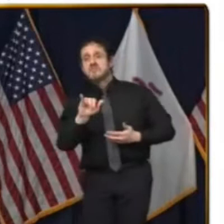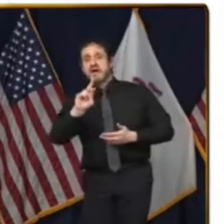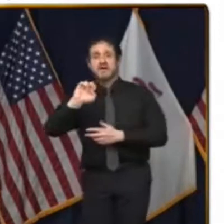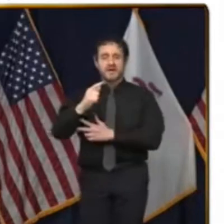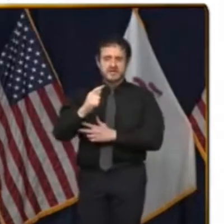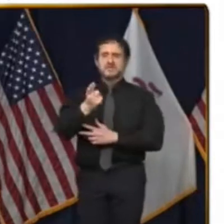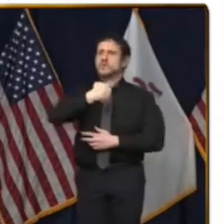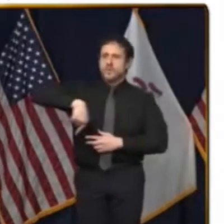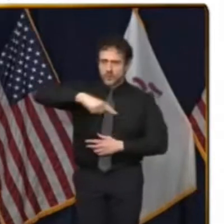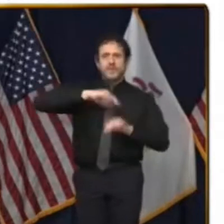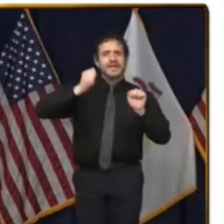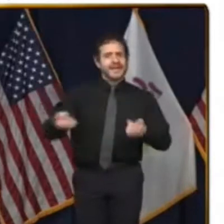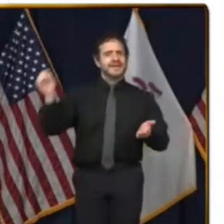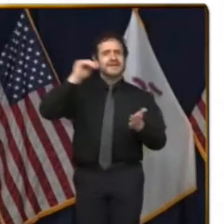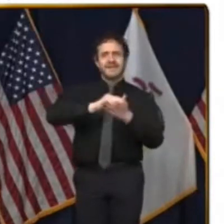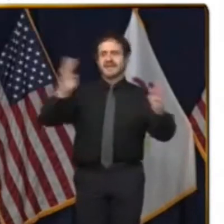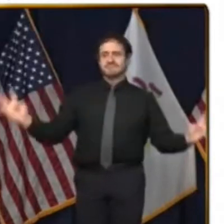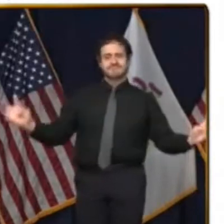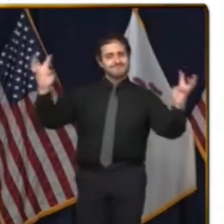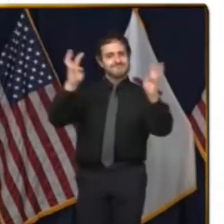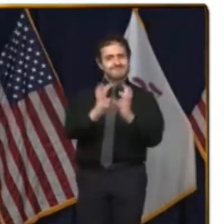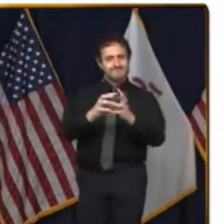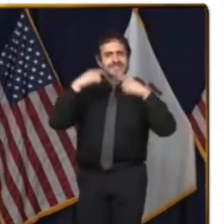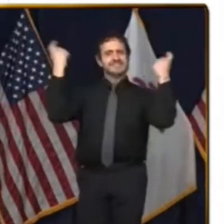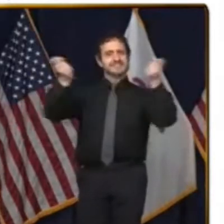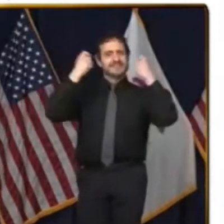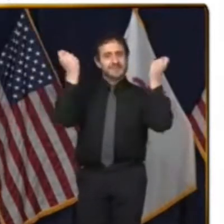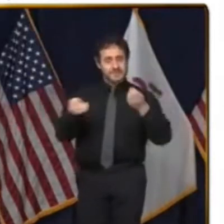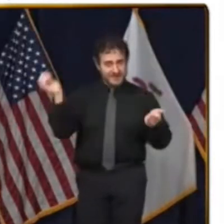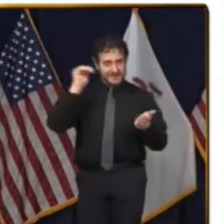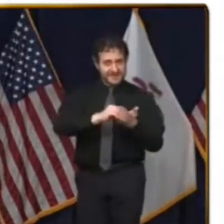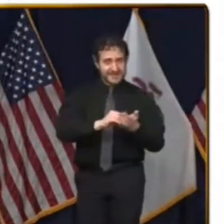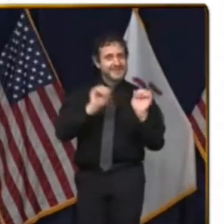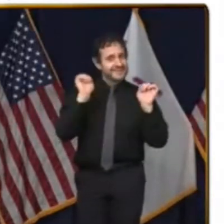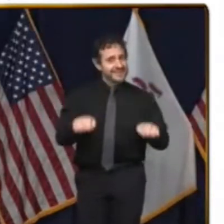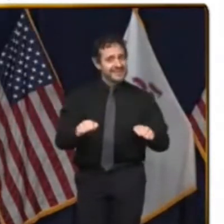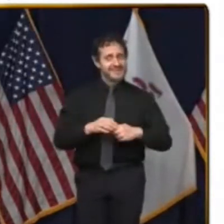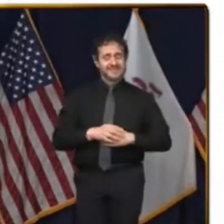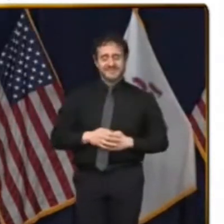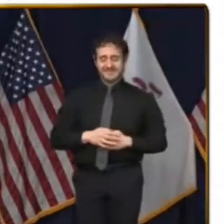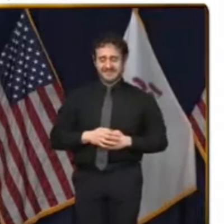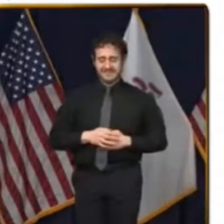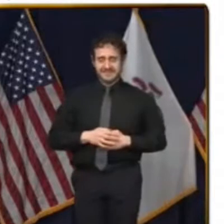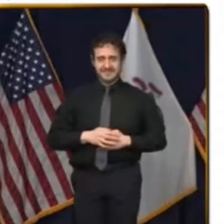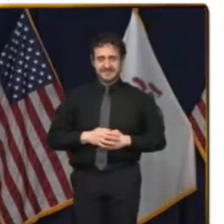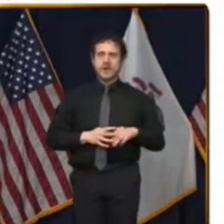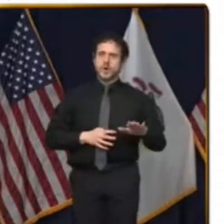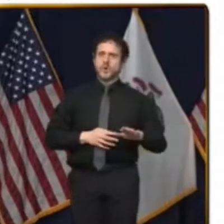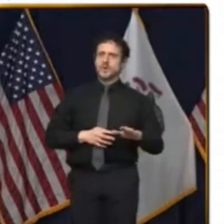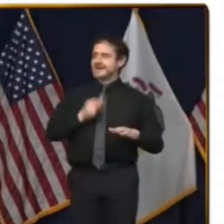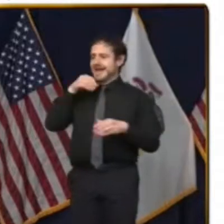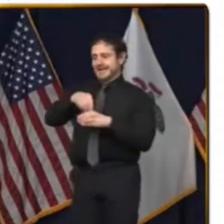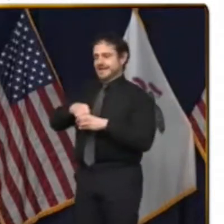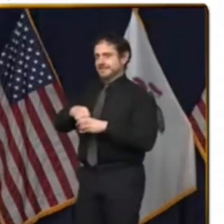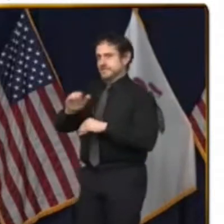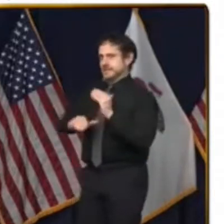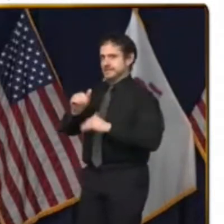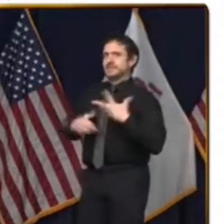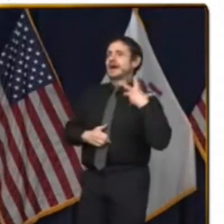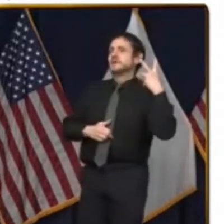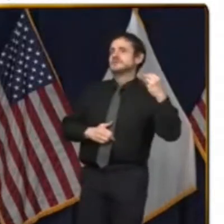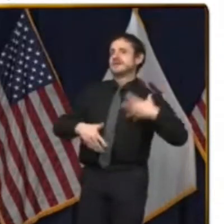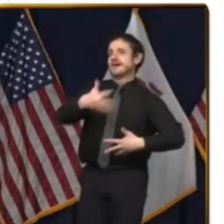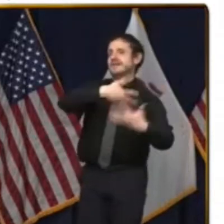and have all of the celebrations together at that time, outside, of course. You can